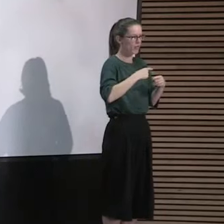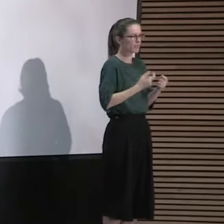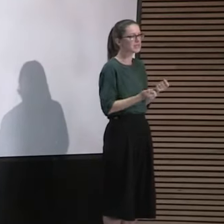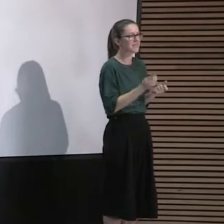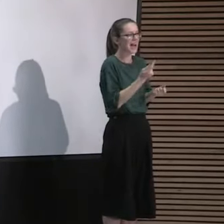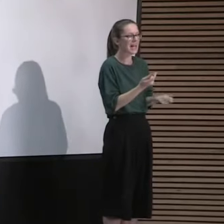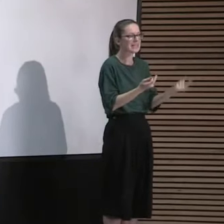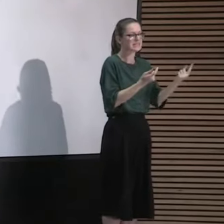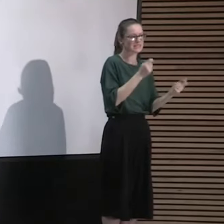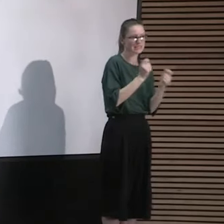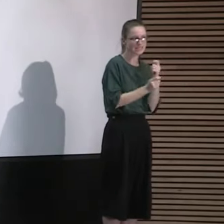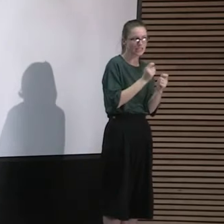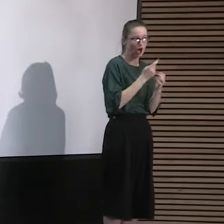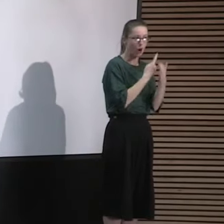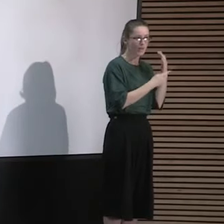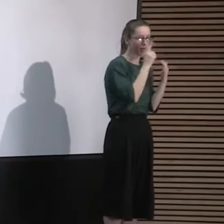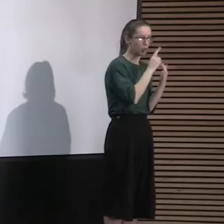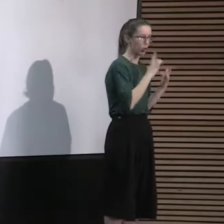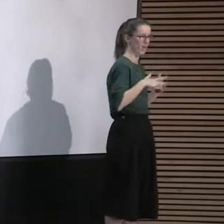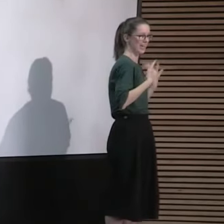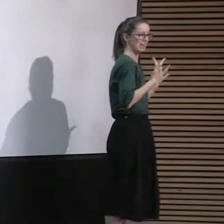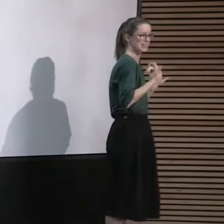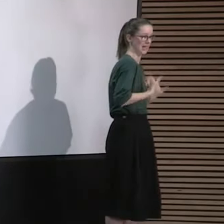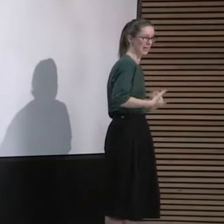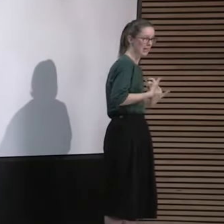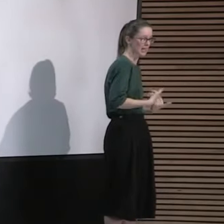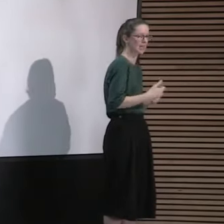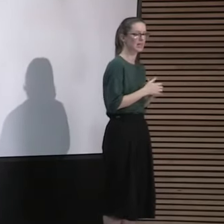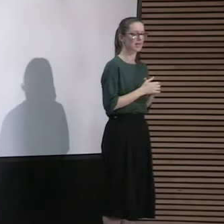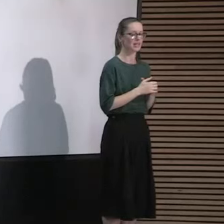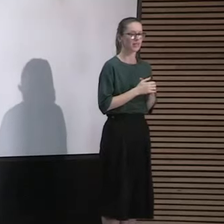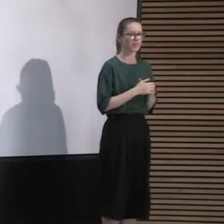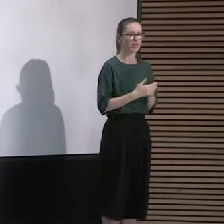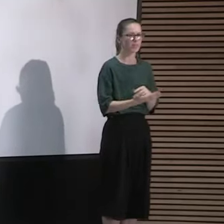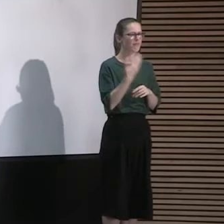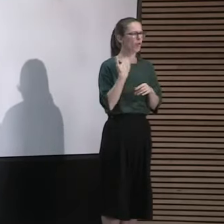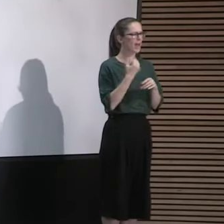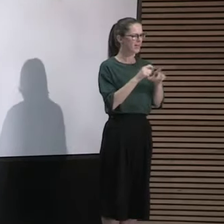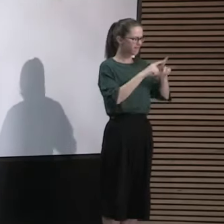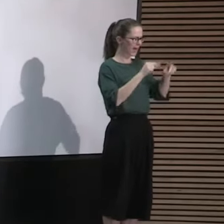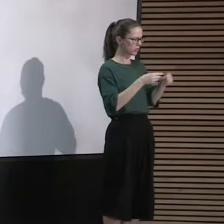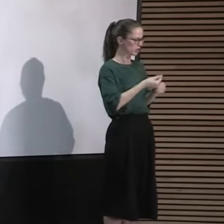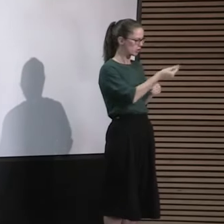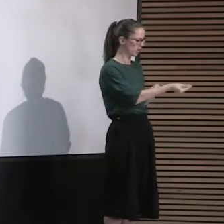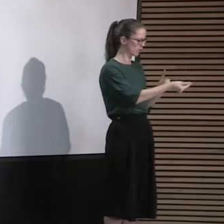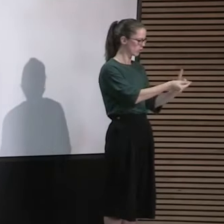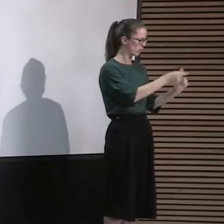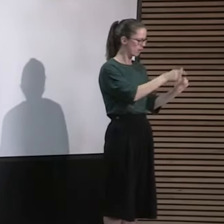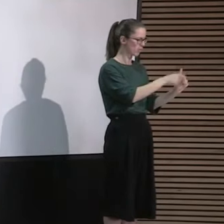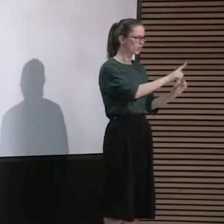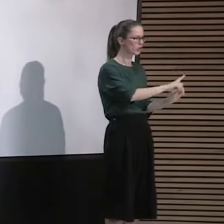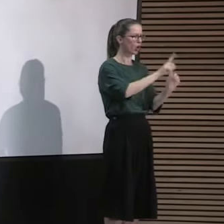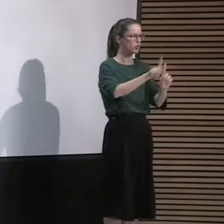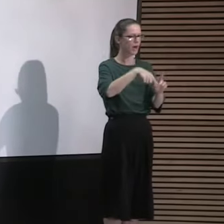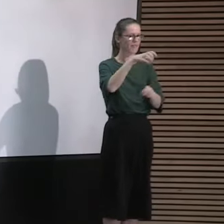testing, which wasn't just for symptomatic staff. Obviously, before that, there was the issuing of vouchers for people to be able to go to other facilities